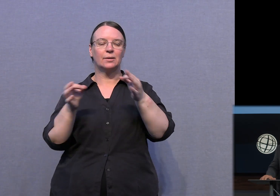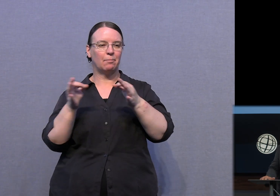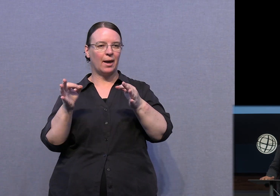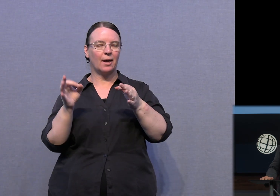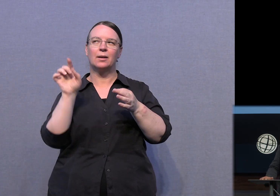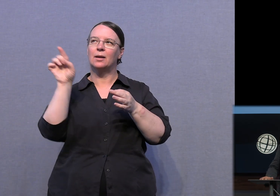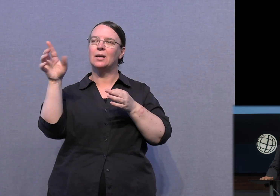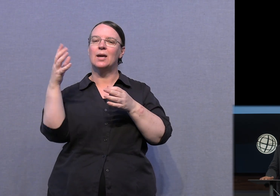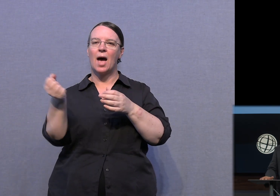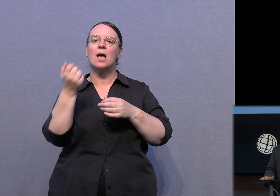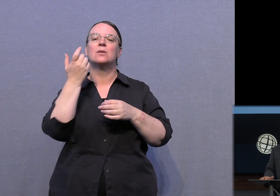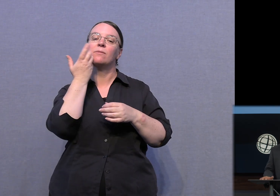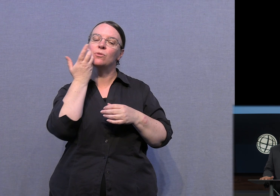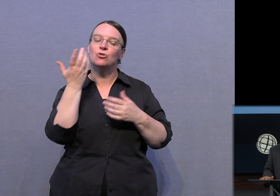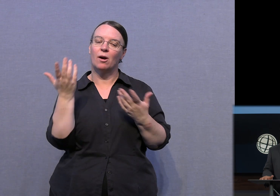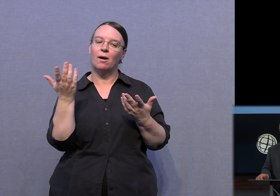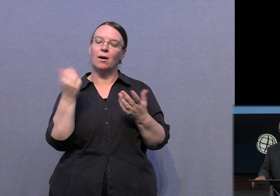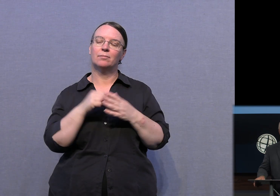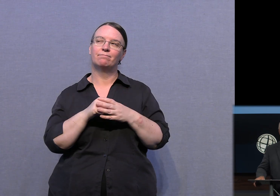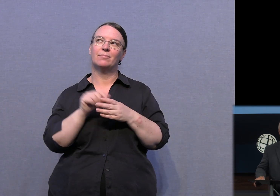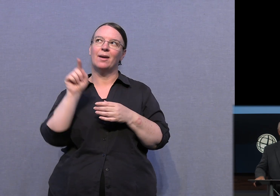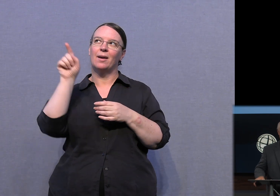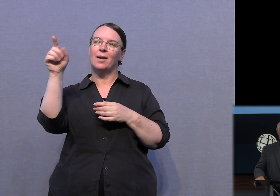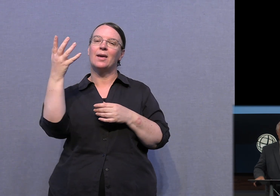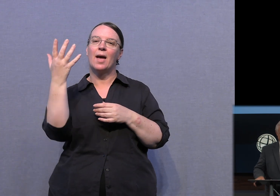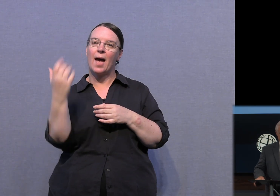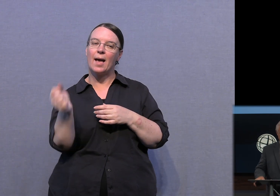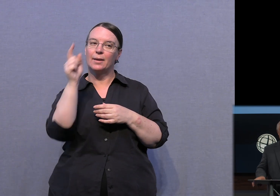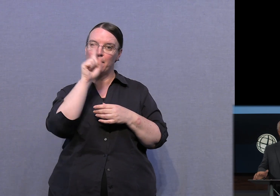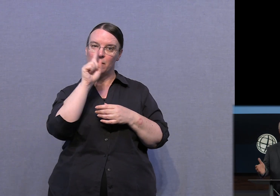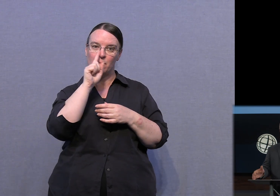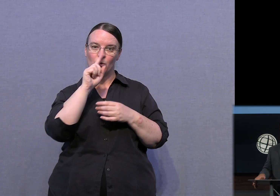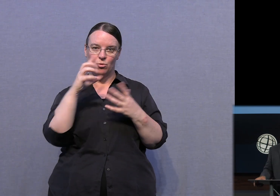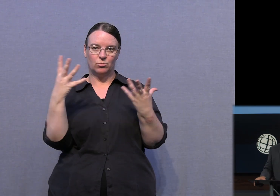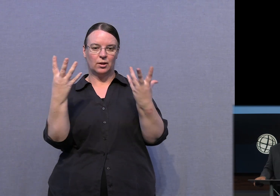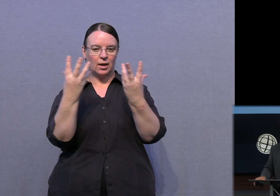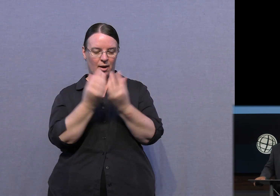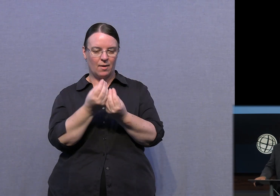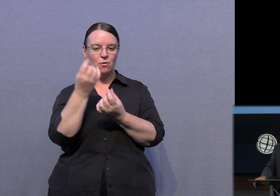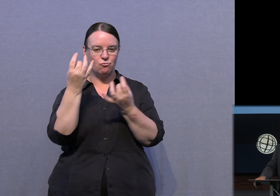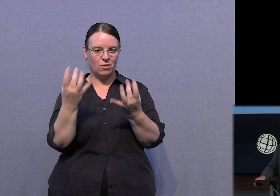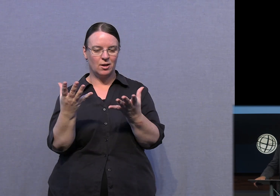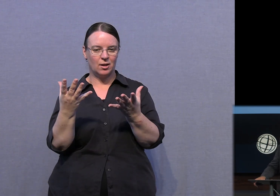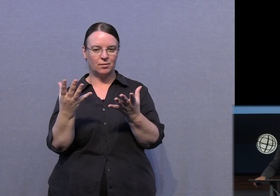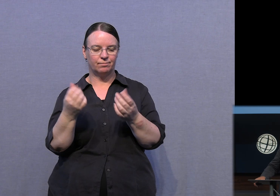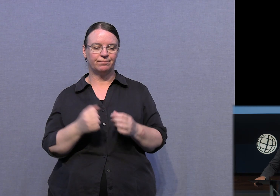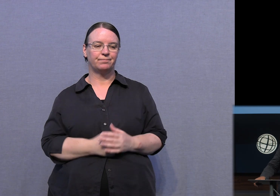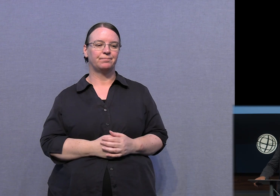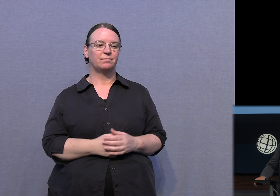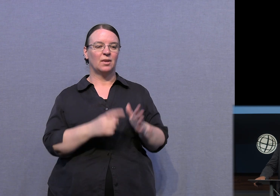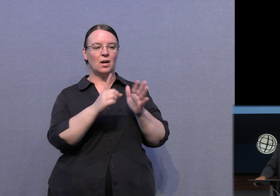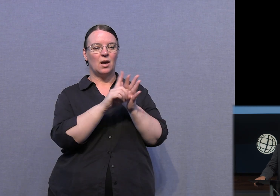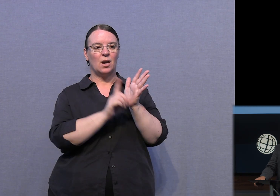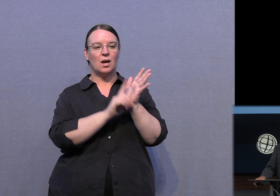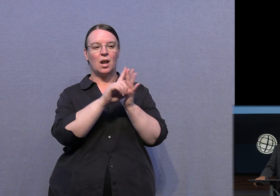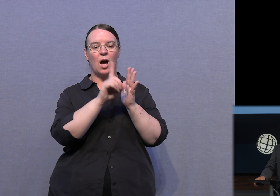also say, God always has a people. Elijah felt that he was the only one left. But Jesus